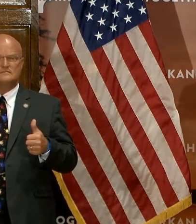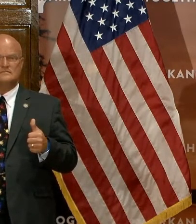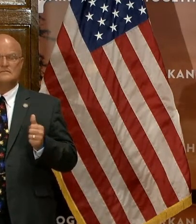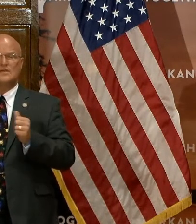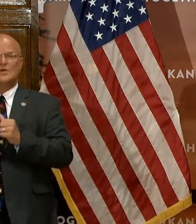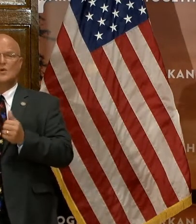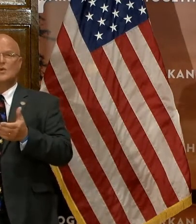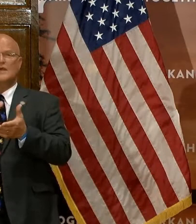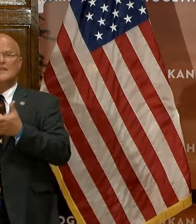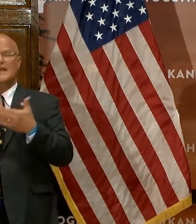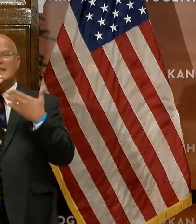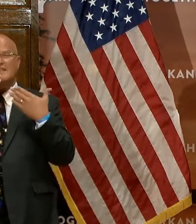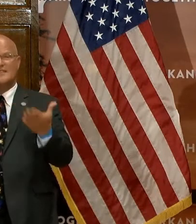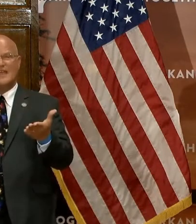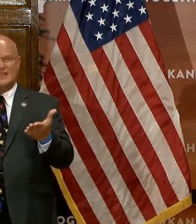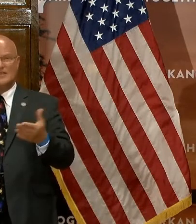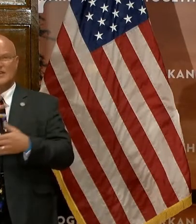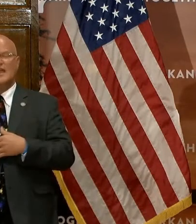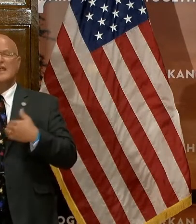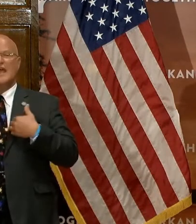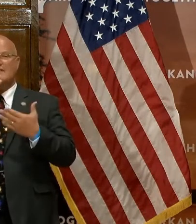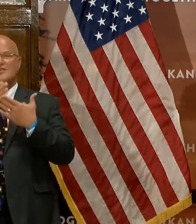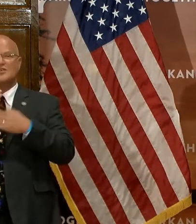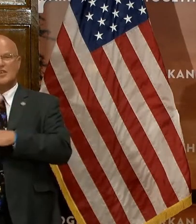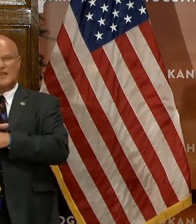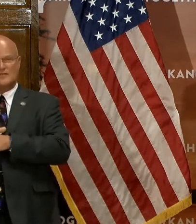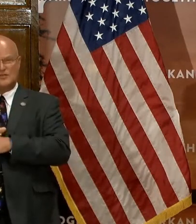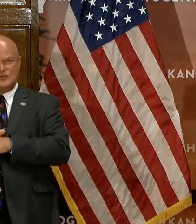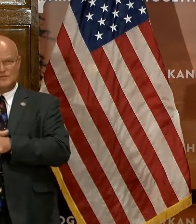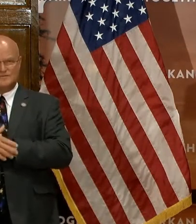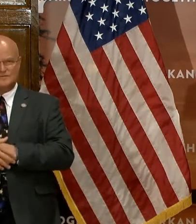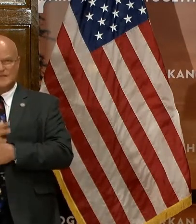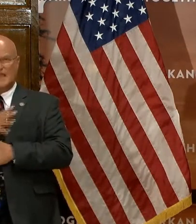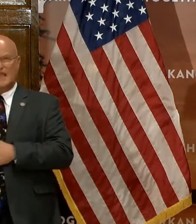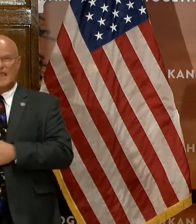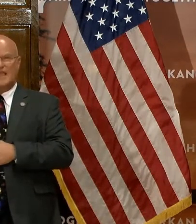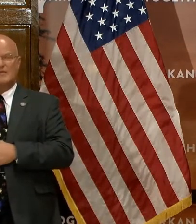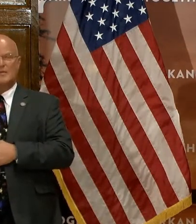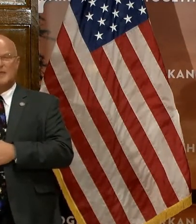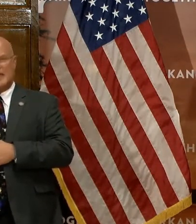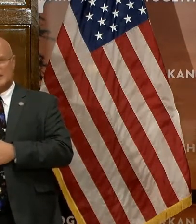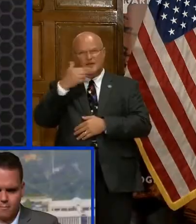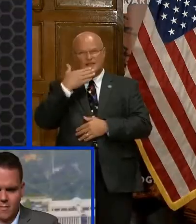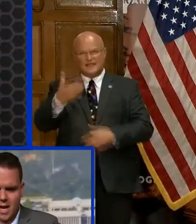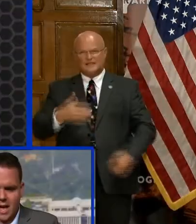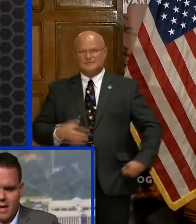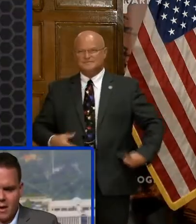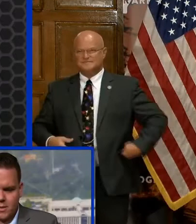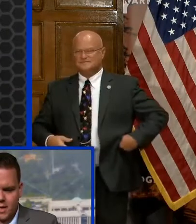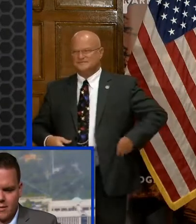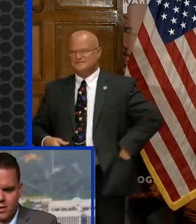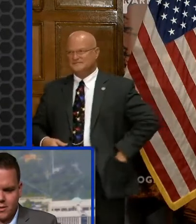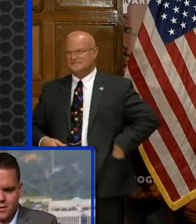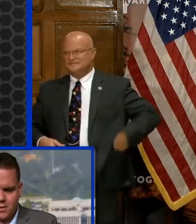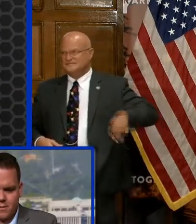With that, thank you, and you all have a good afternoon, and we'll be back tomorrow. Thank you.